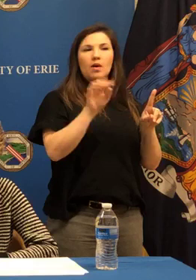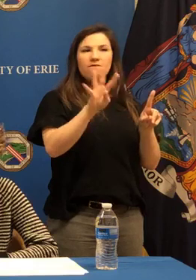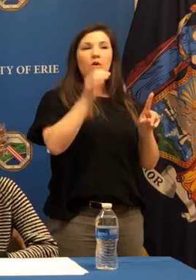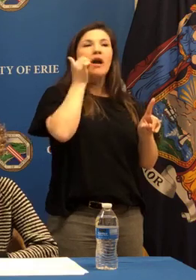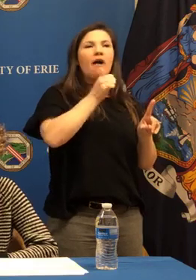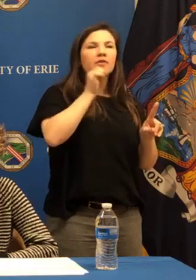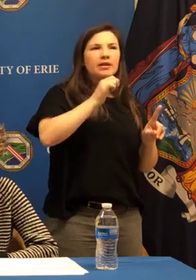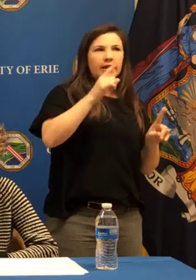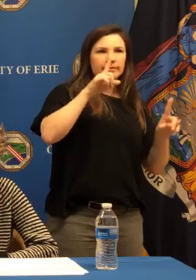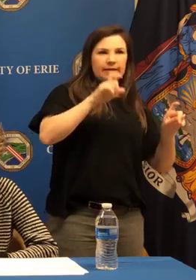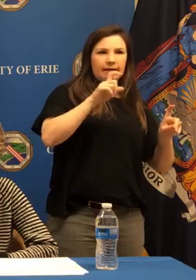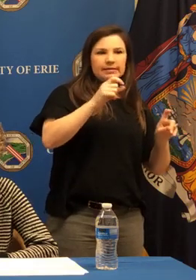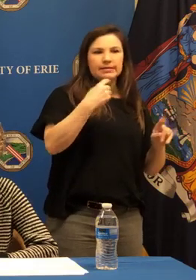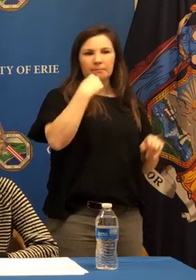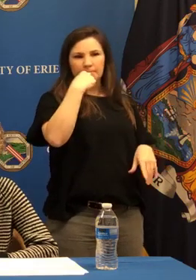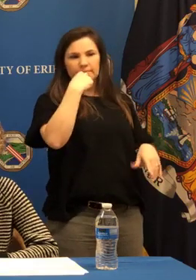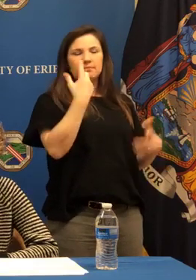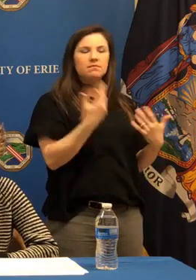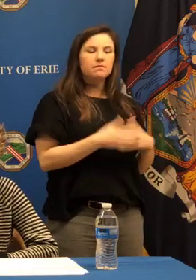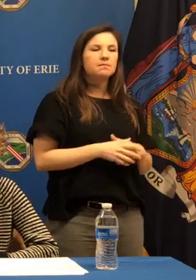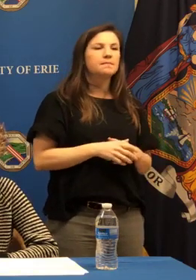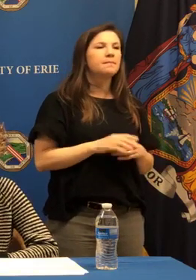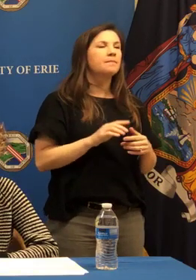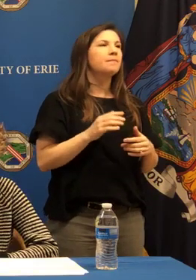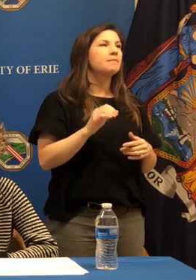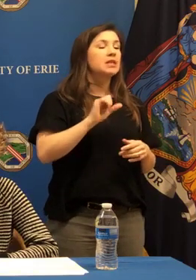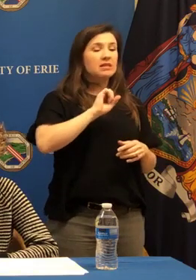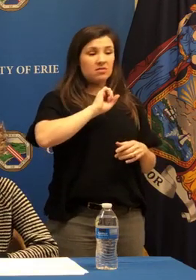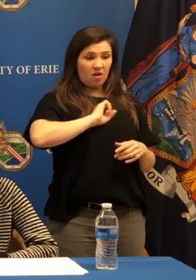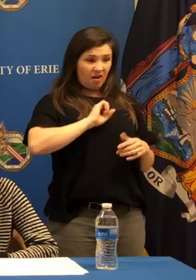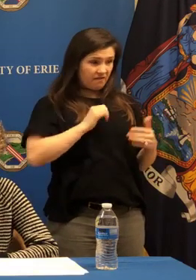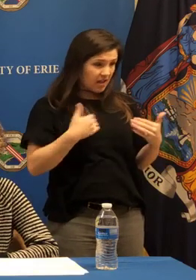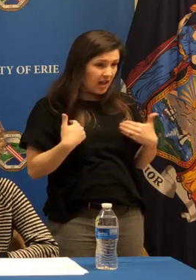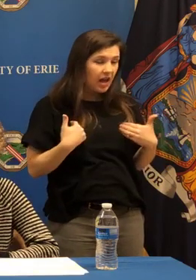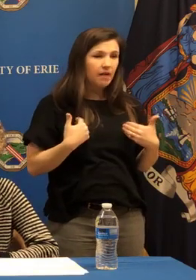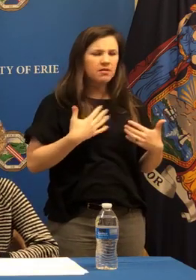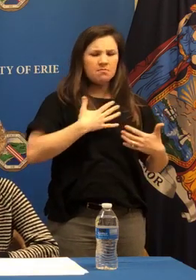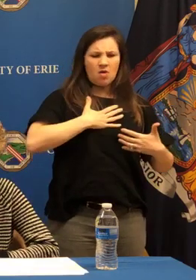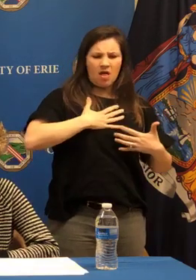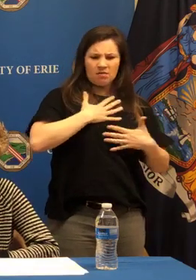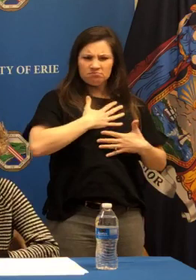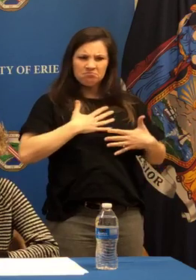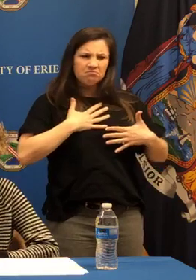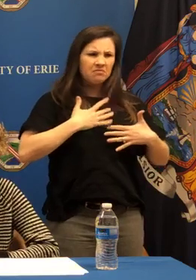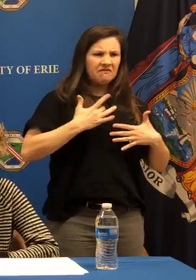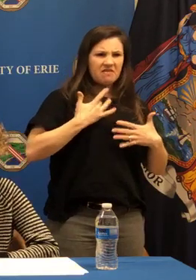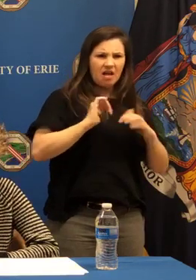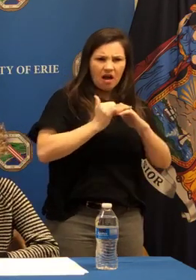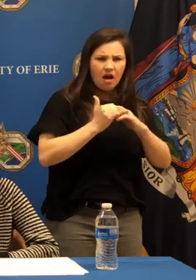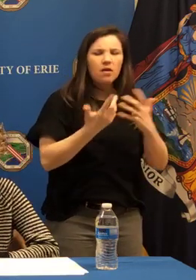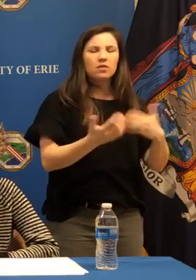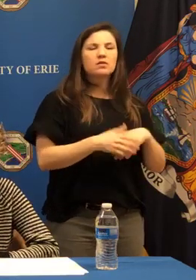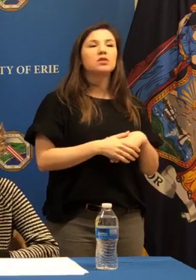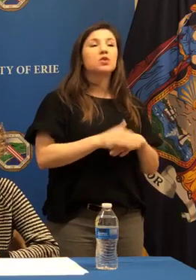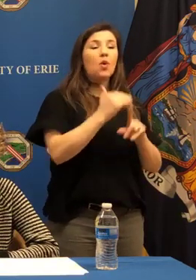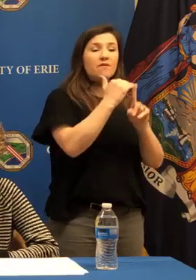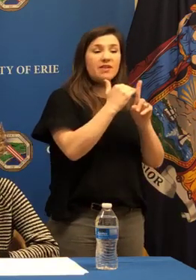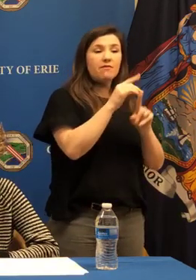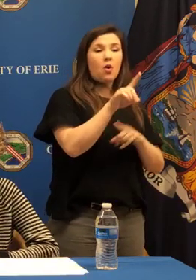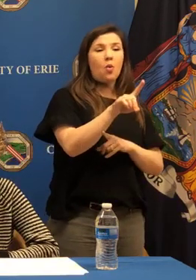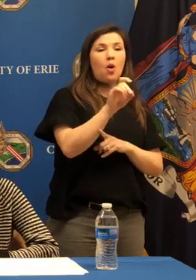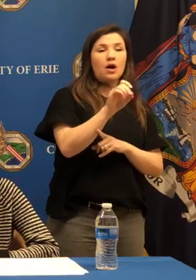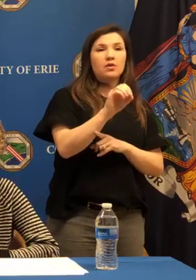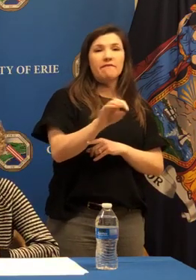daily, a cough, or shortness of breath. So you need a fever of